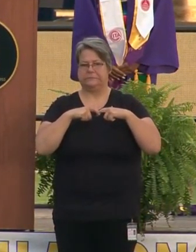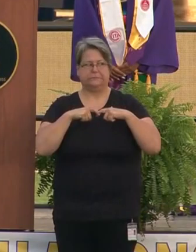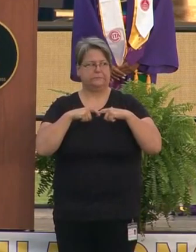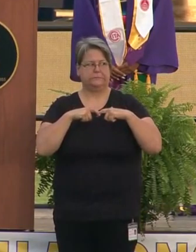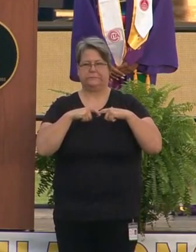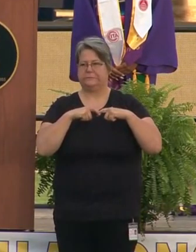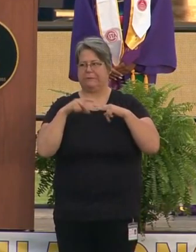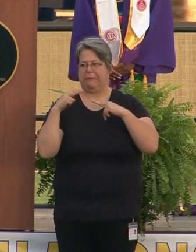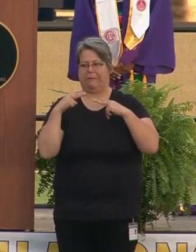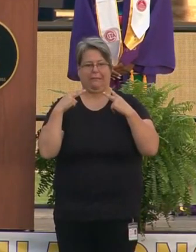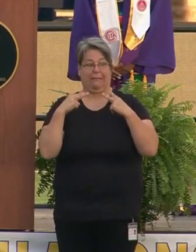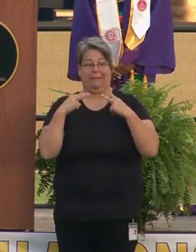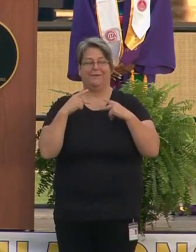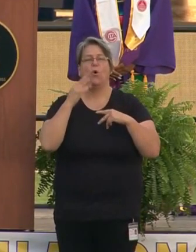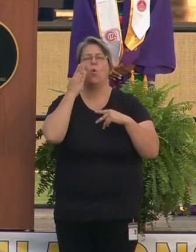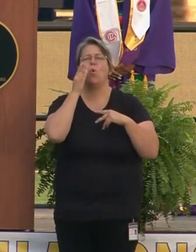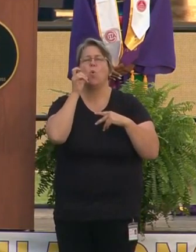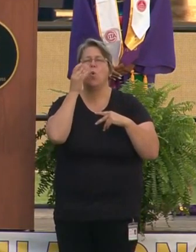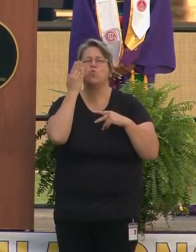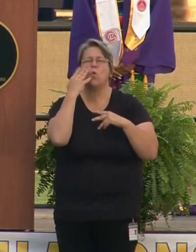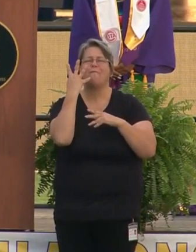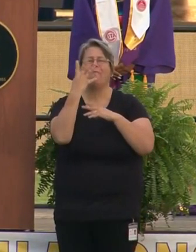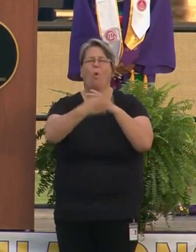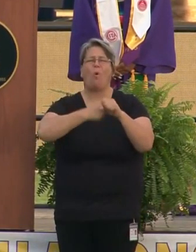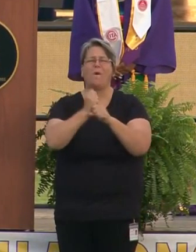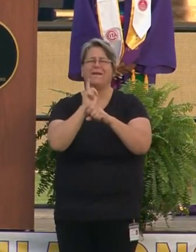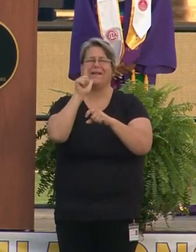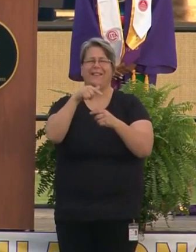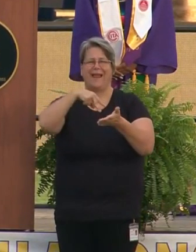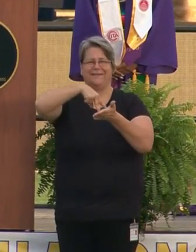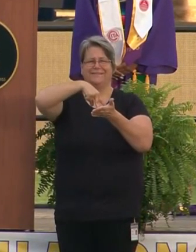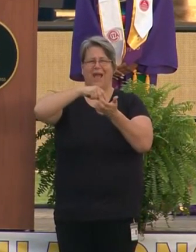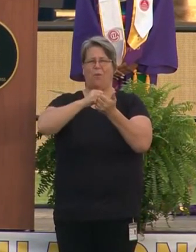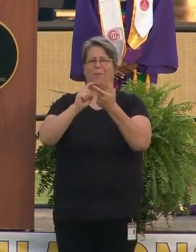have known that 4 years later, I would be up here speaking with